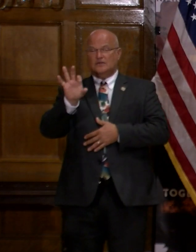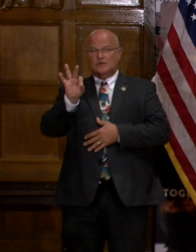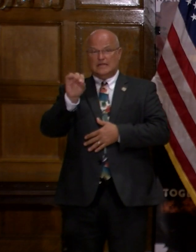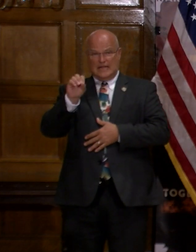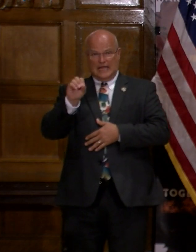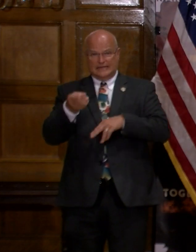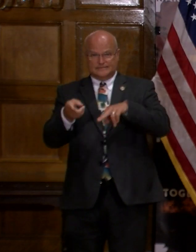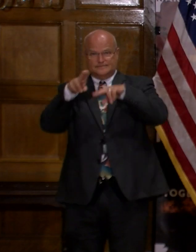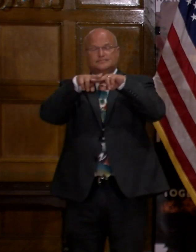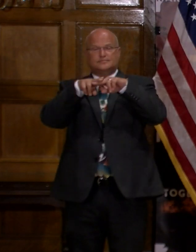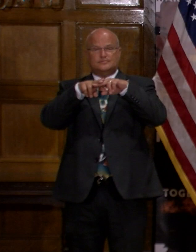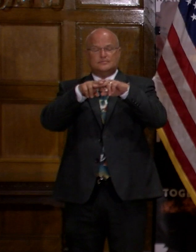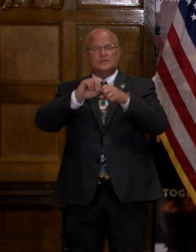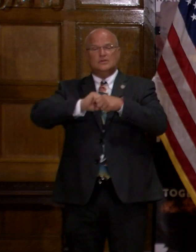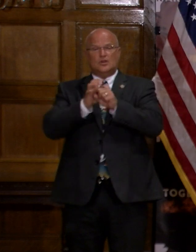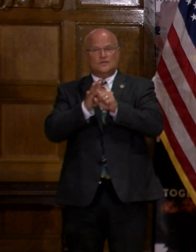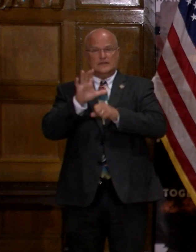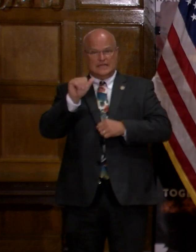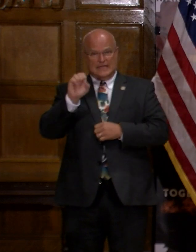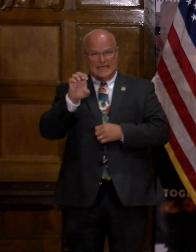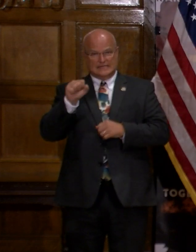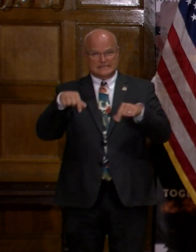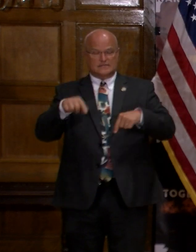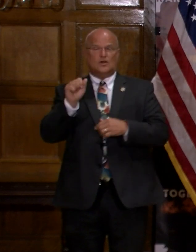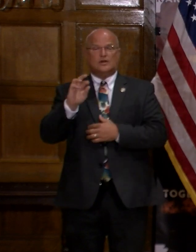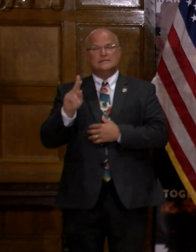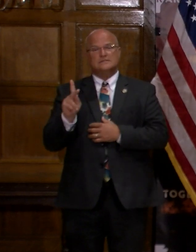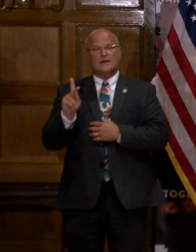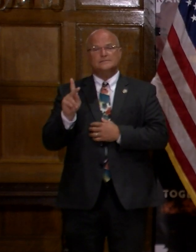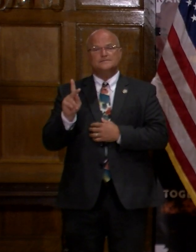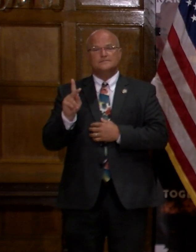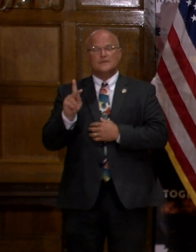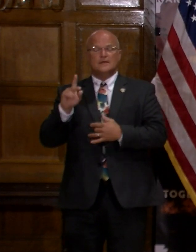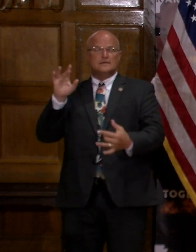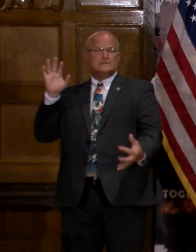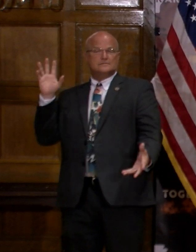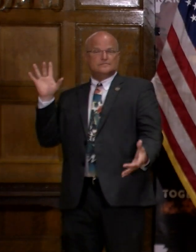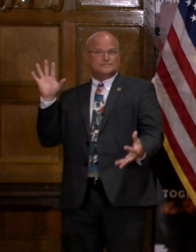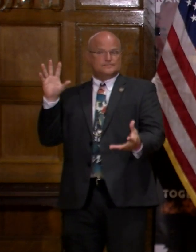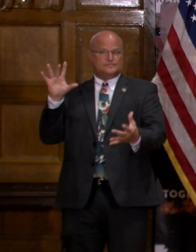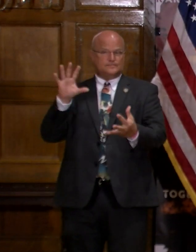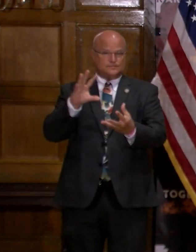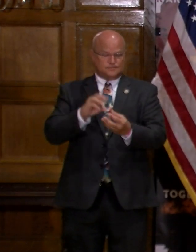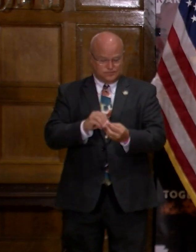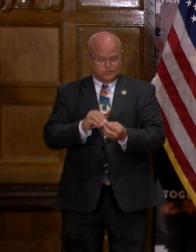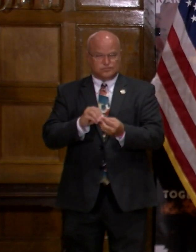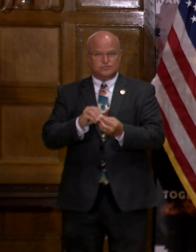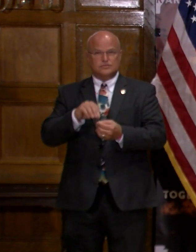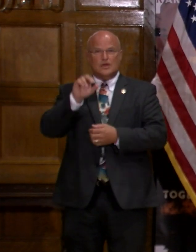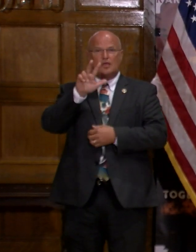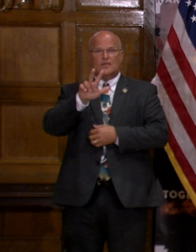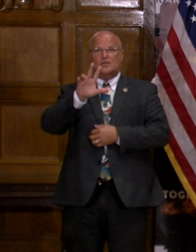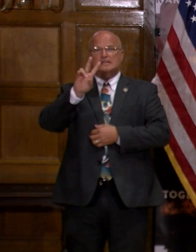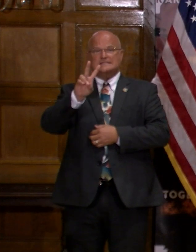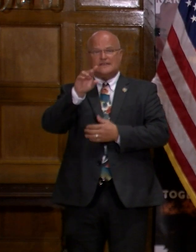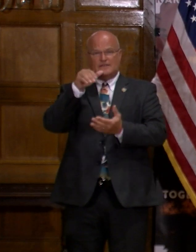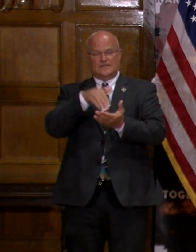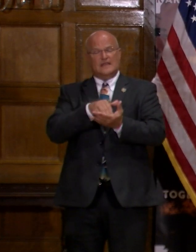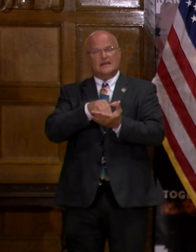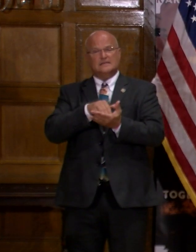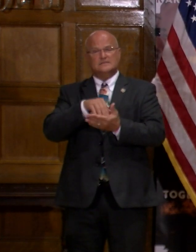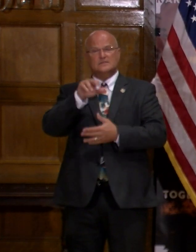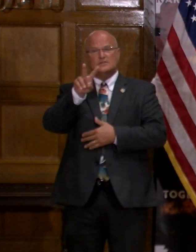990 new COVID-19 cases in Arkansas. That brings the cumulative total to